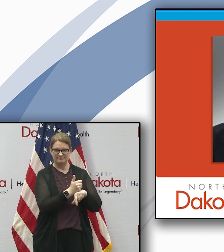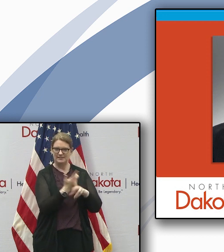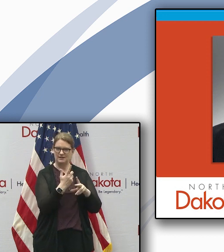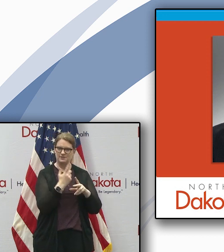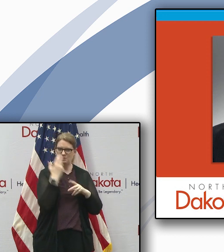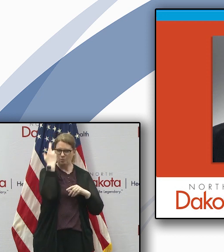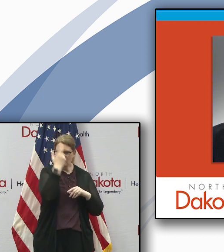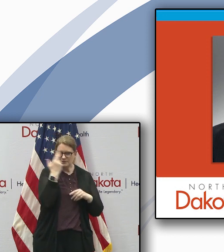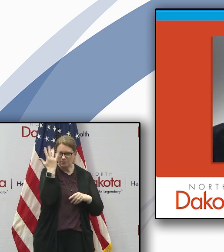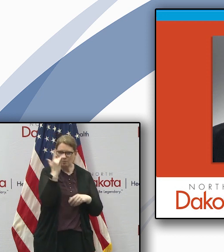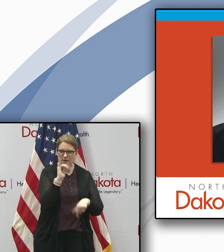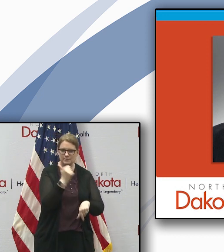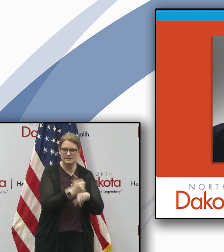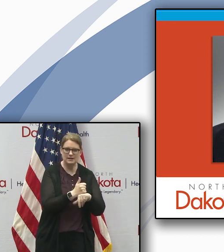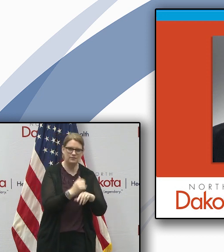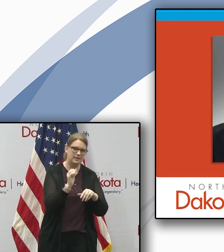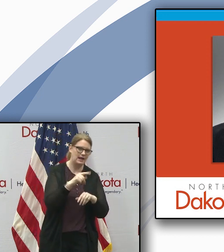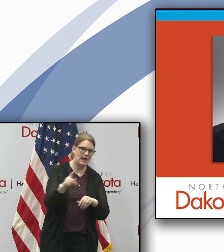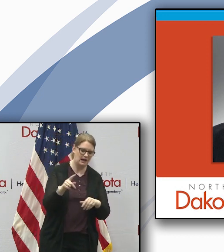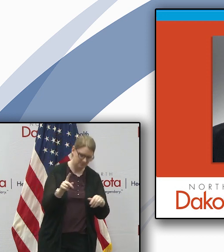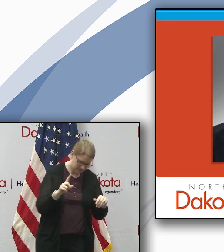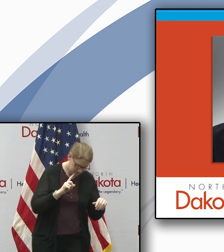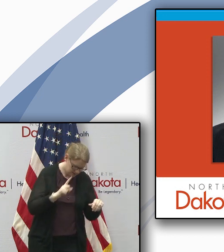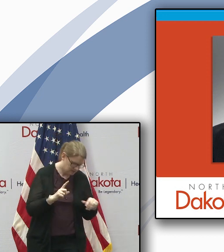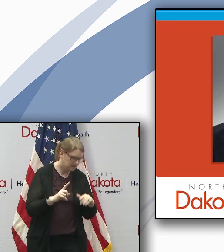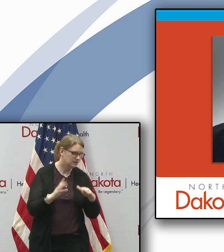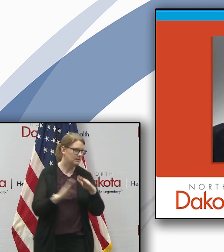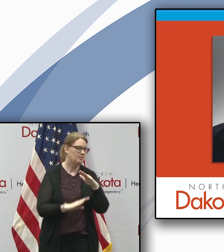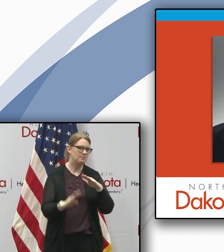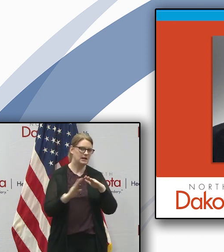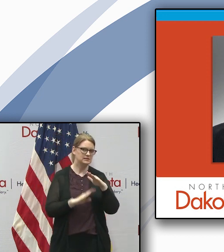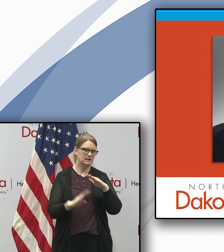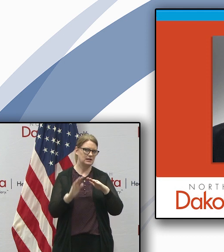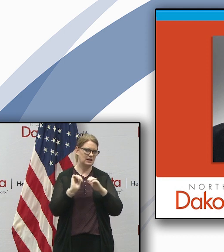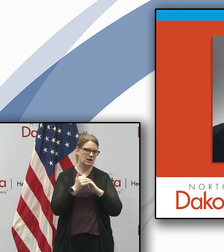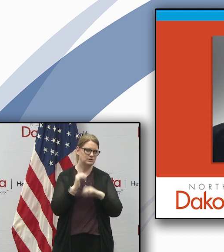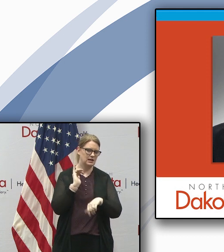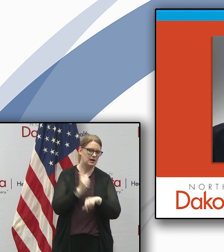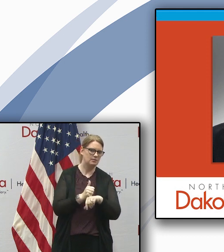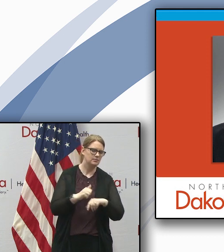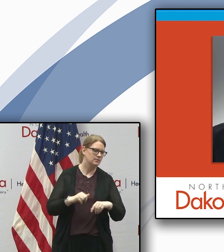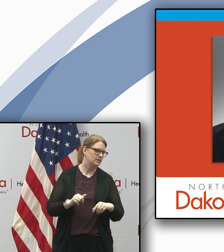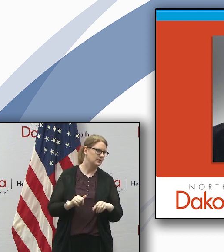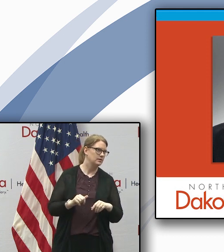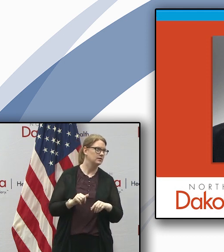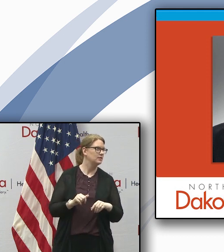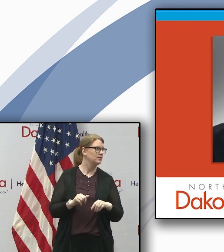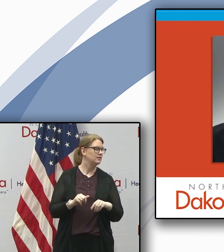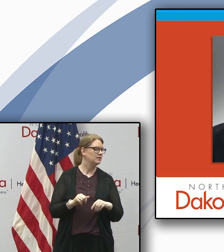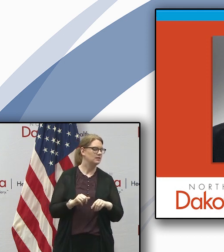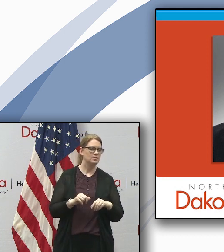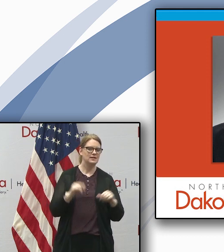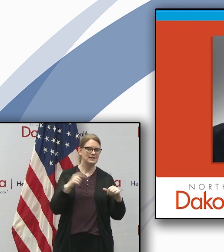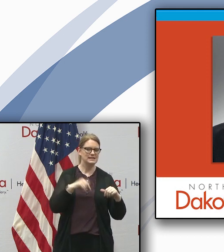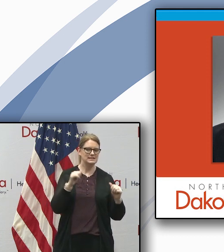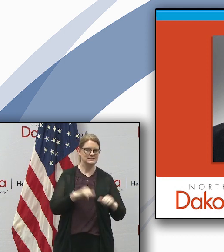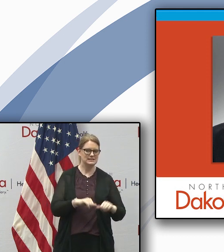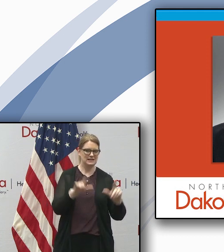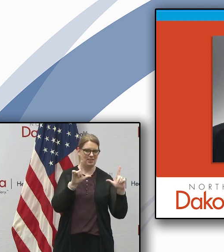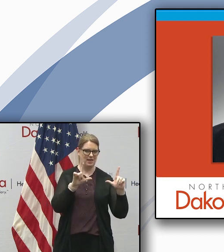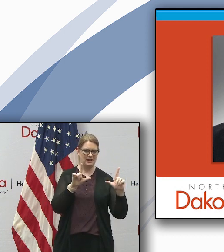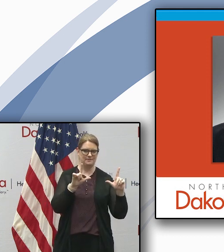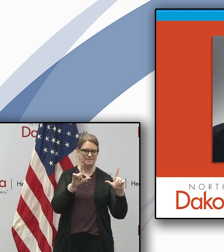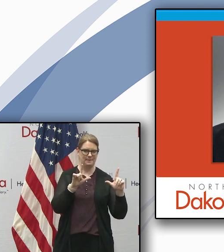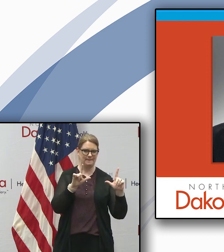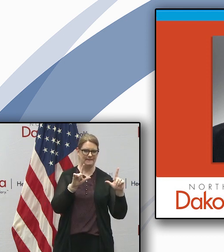and really the basics of how it works. It's pretty simple in the end. But we've got a slide here that is, we're going to